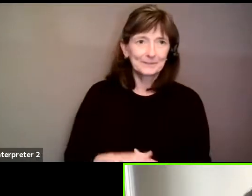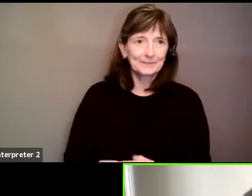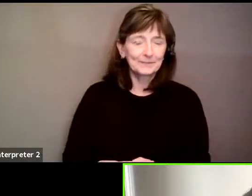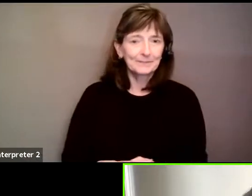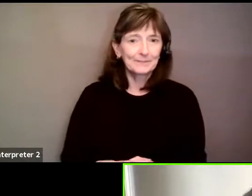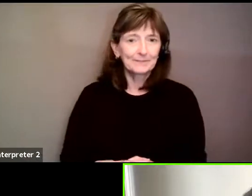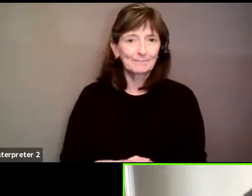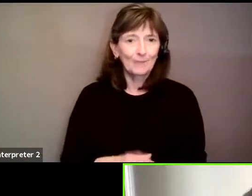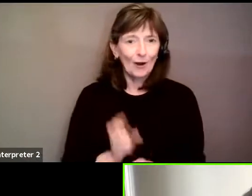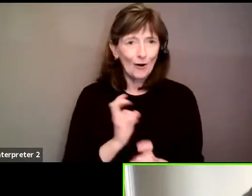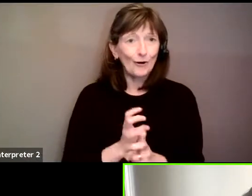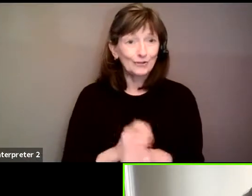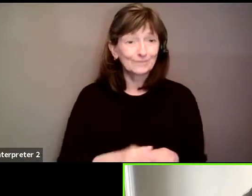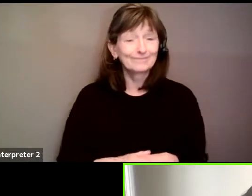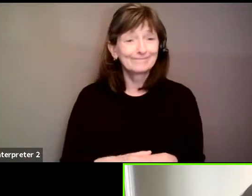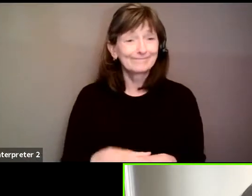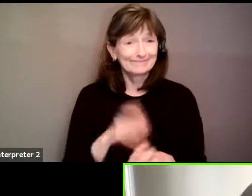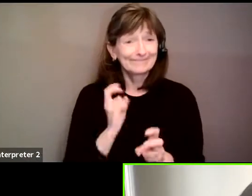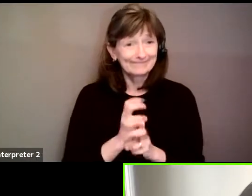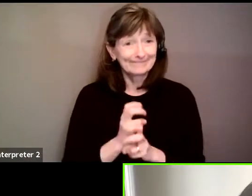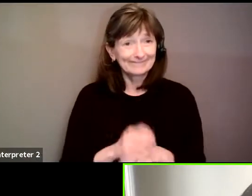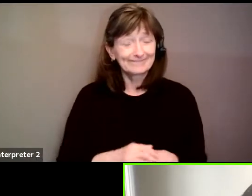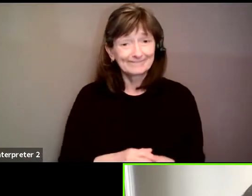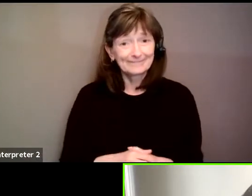It's hard. It's really hard.